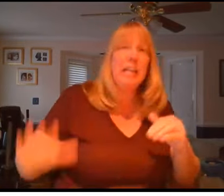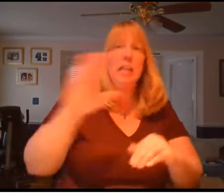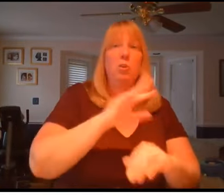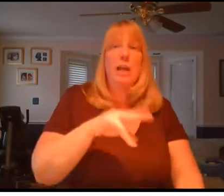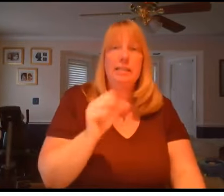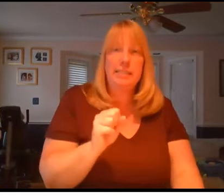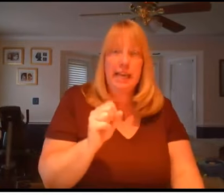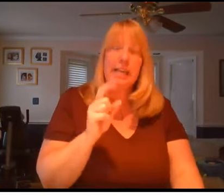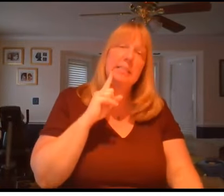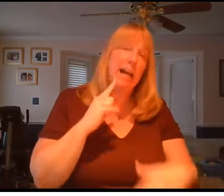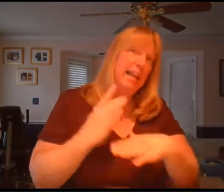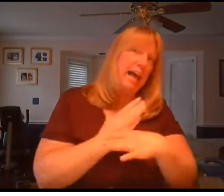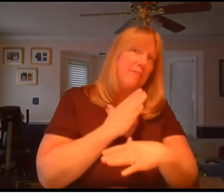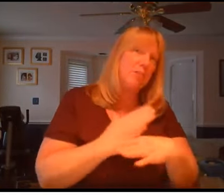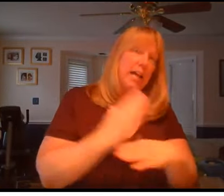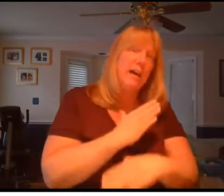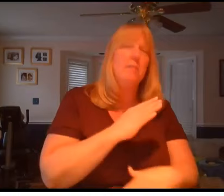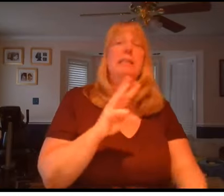So all adults